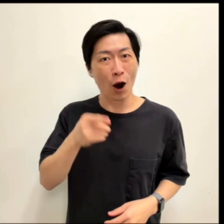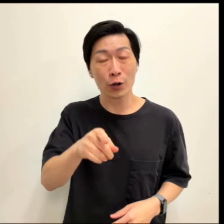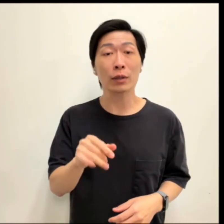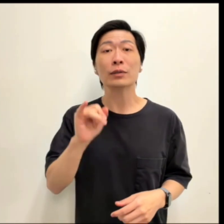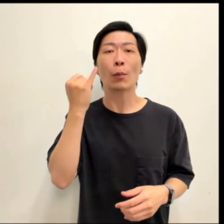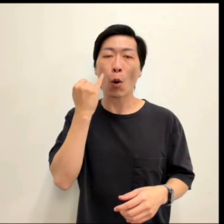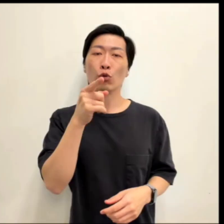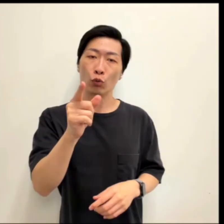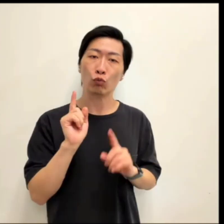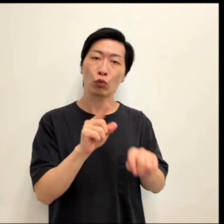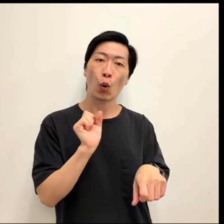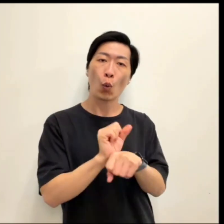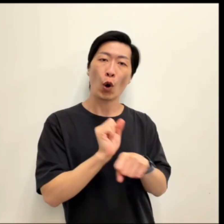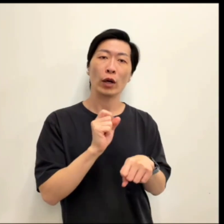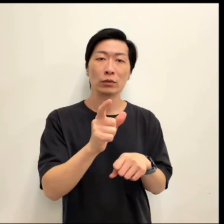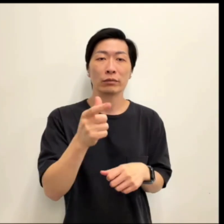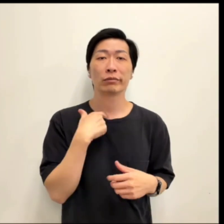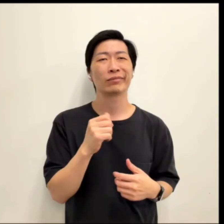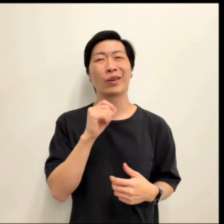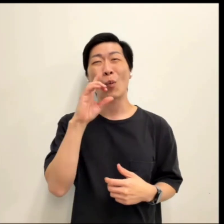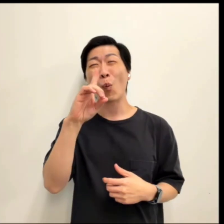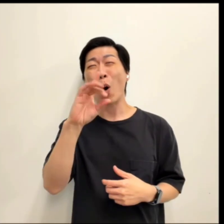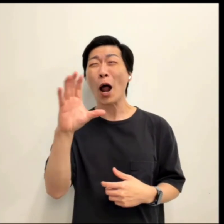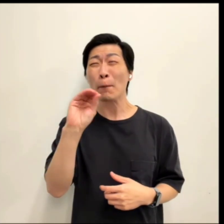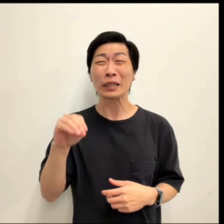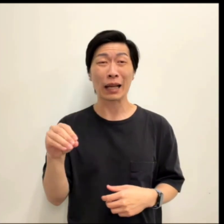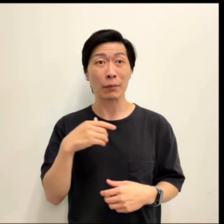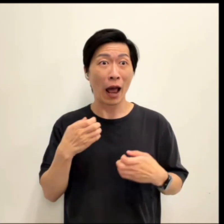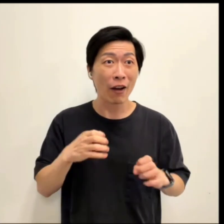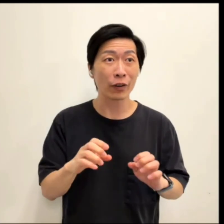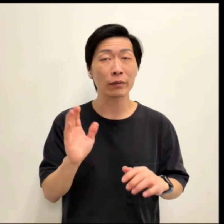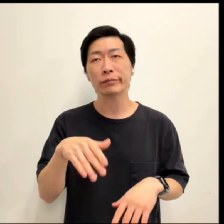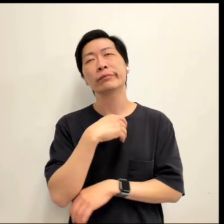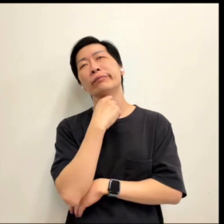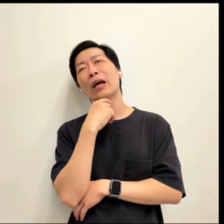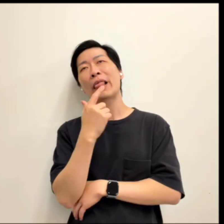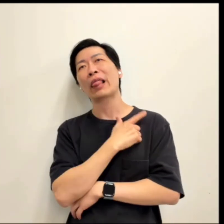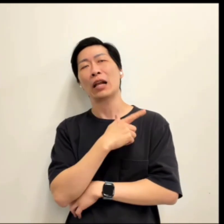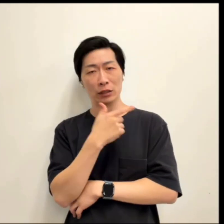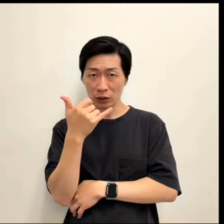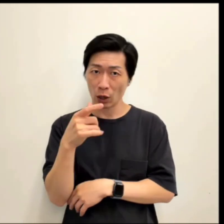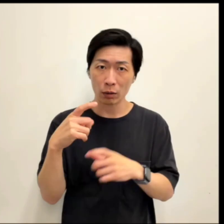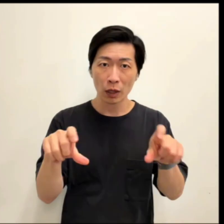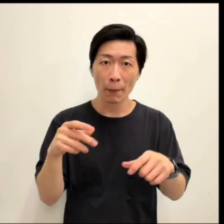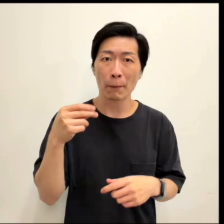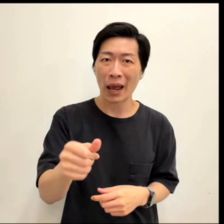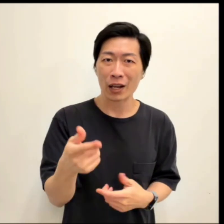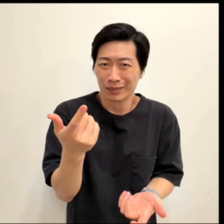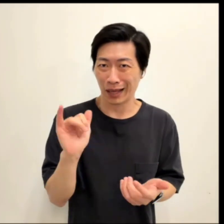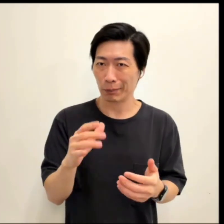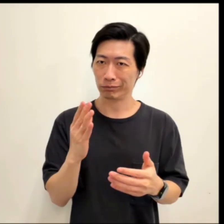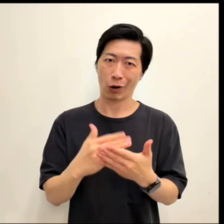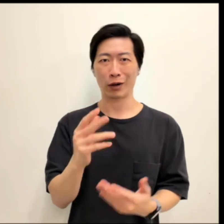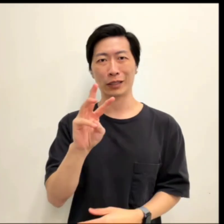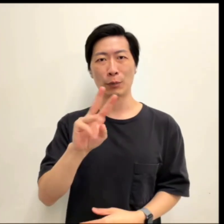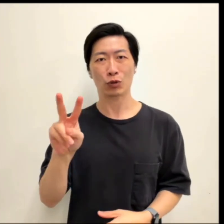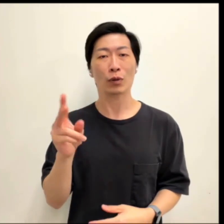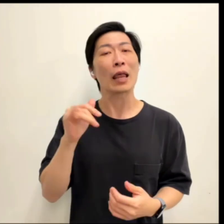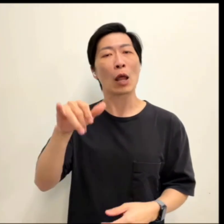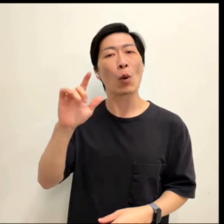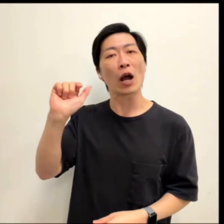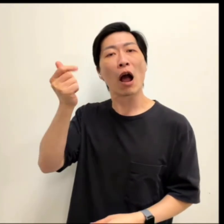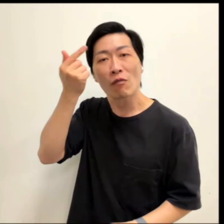you decide to show up to work and you don't want to put in 100% effort, you're still going to get paid 100% of your paycheck. That's part of being a W-2.